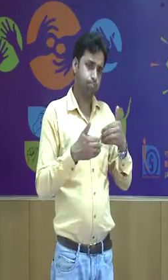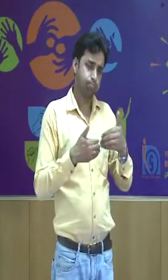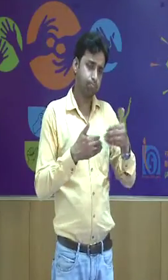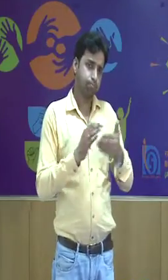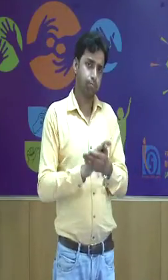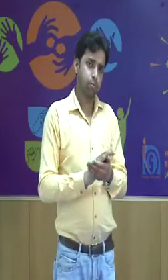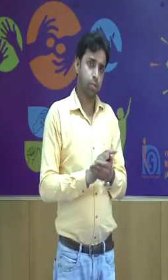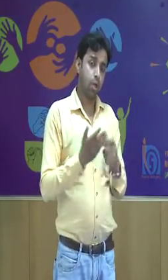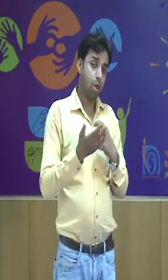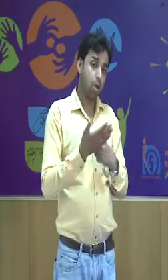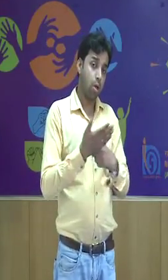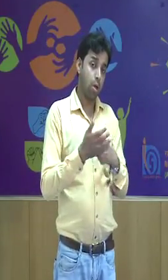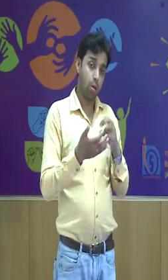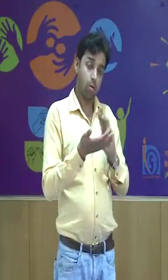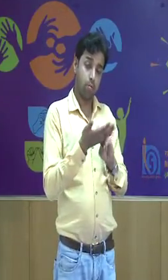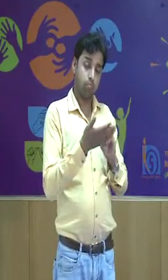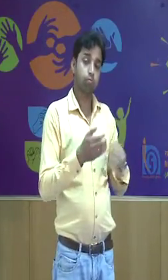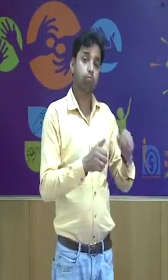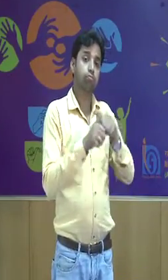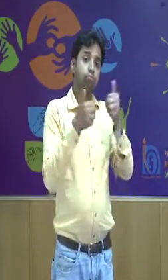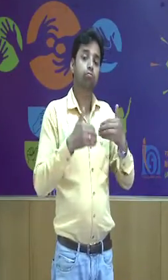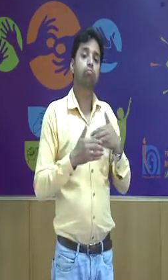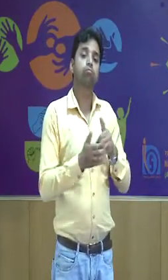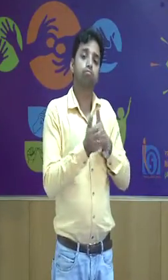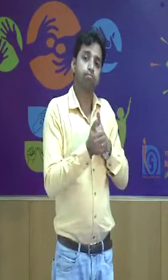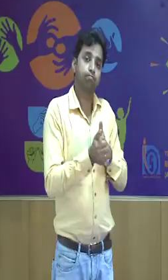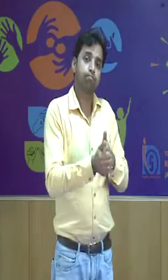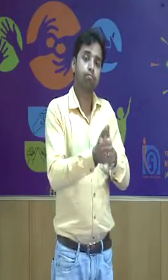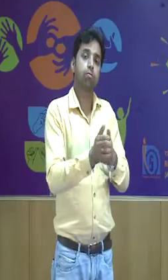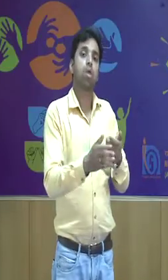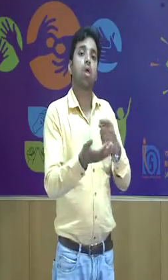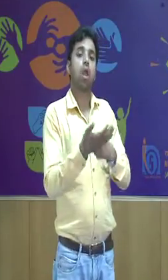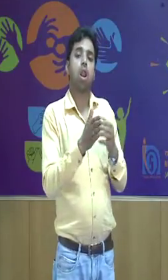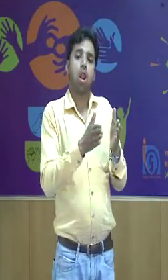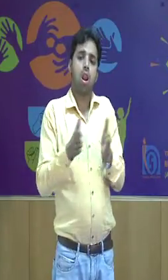The rules of Mitakshara system are followed in the rest of India.